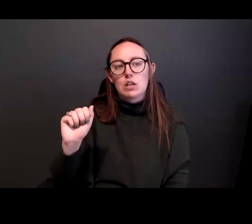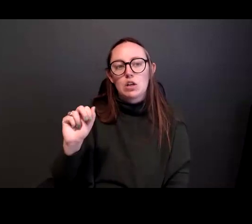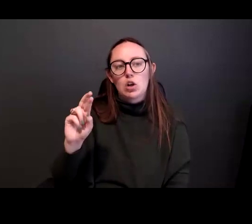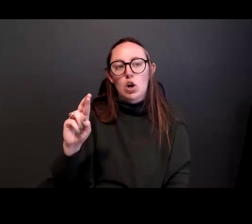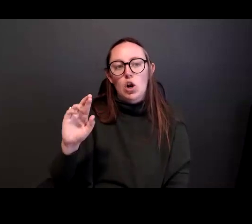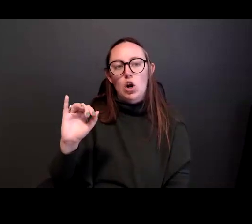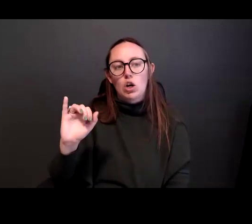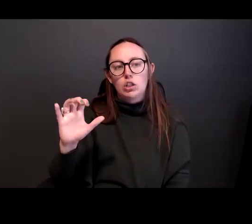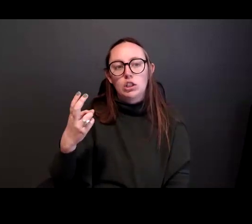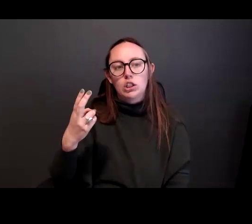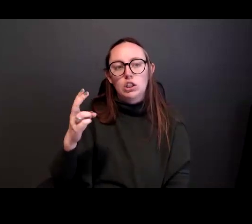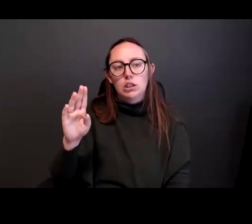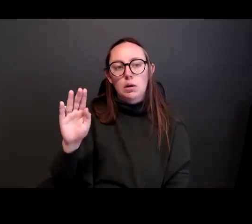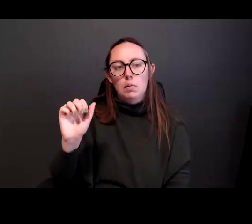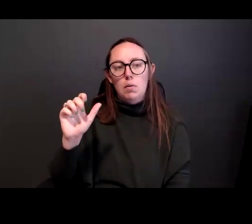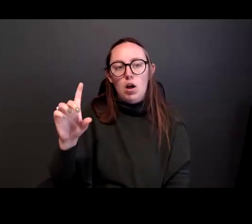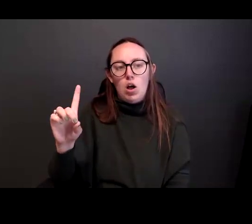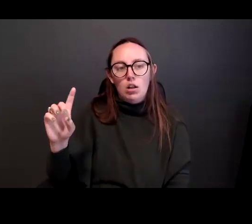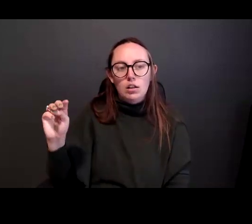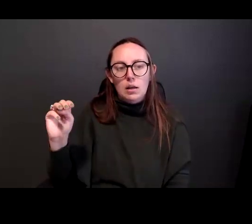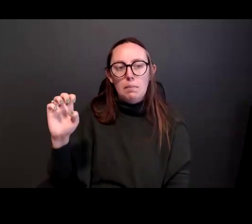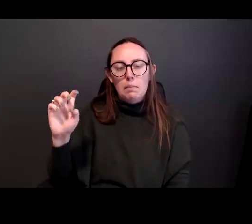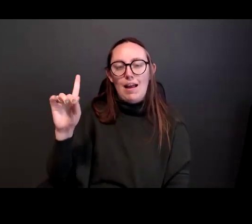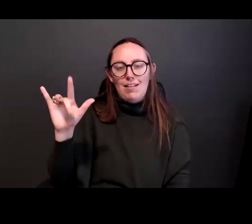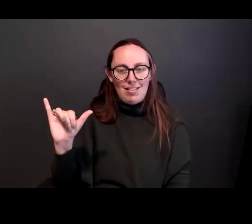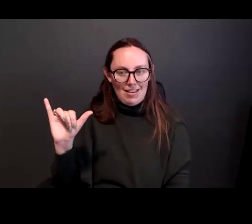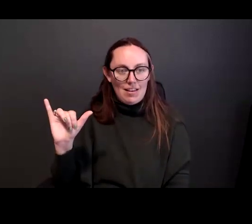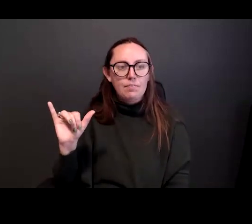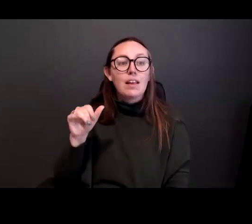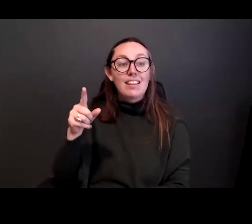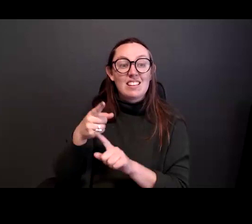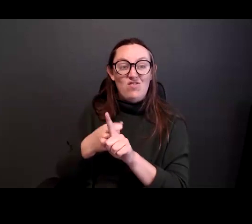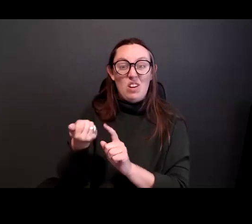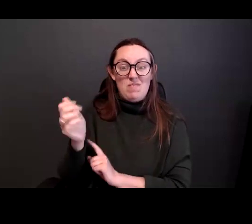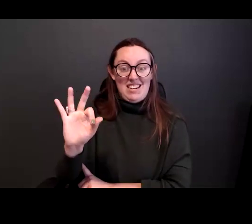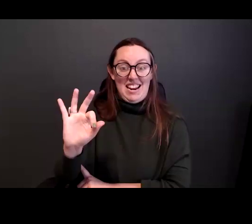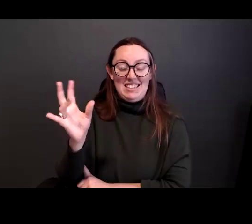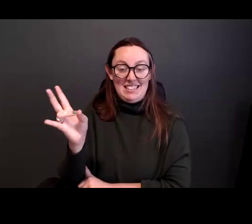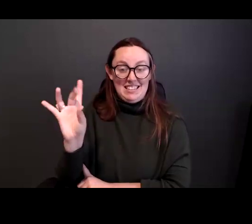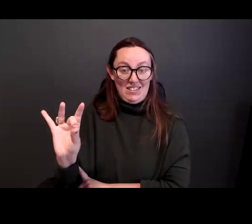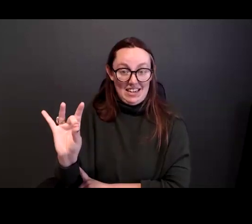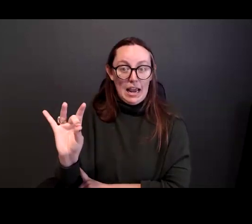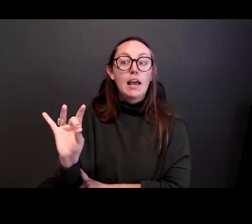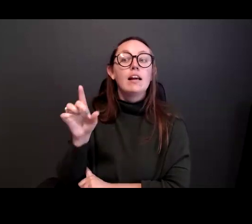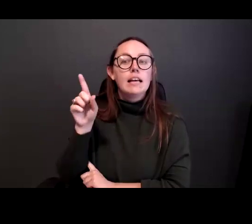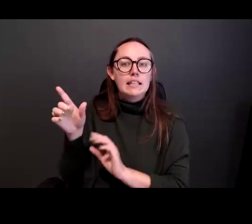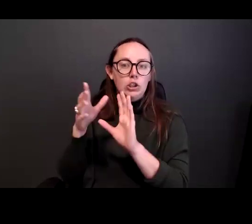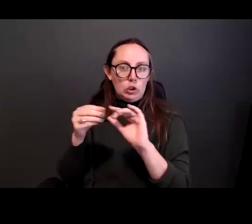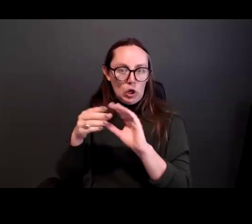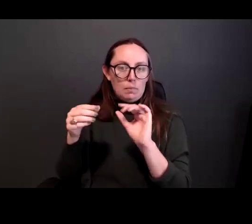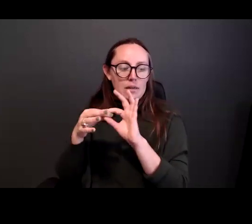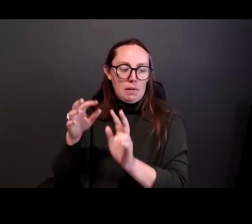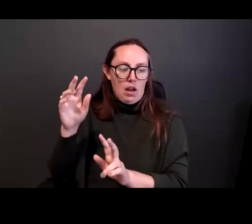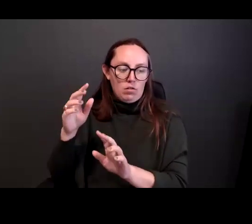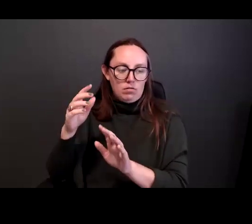back to some earlier times. And so I wanted to use this to kind of reference him because he's not a well-known Harlem